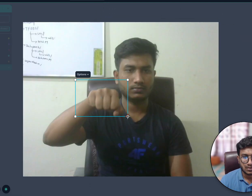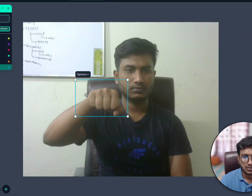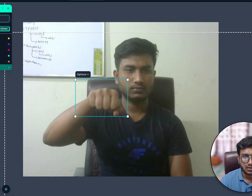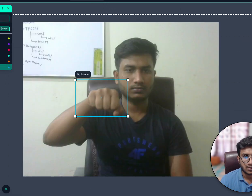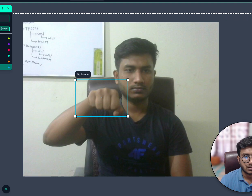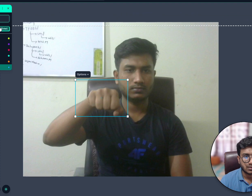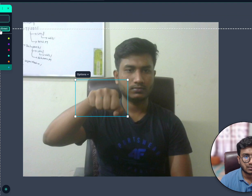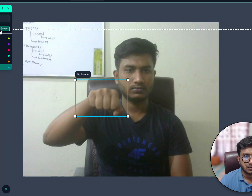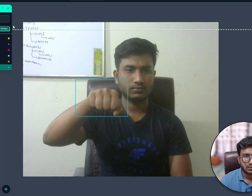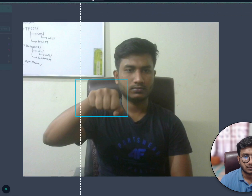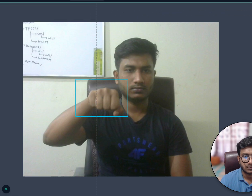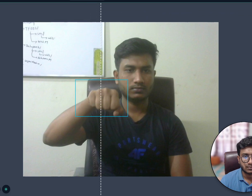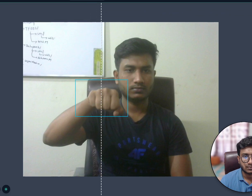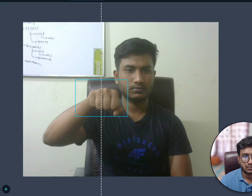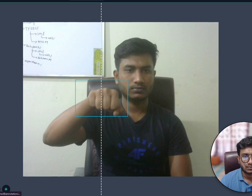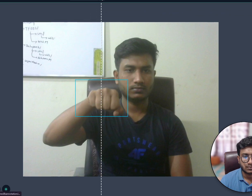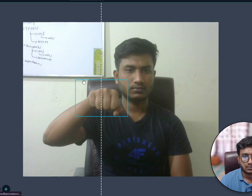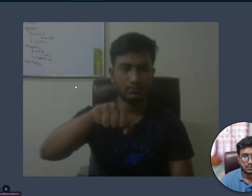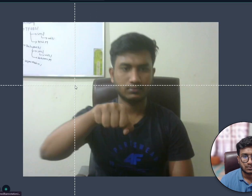This is also yes.